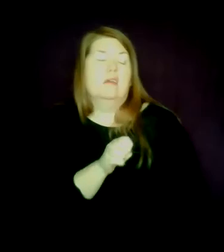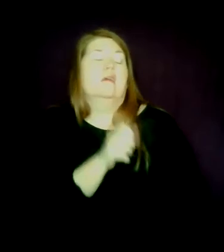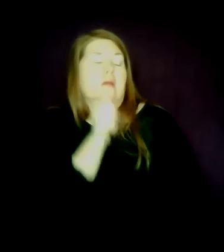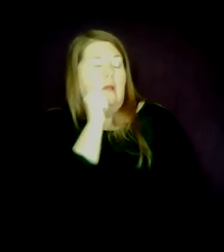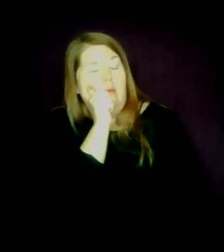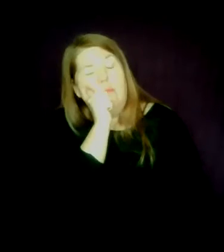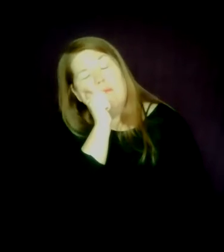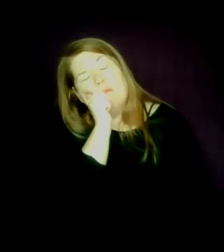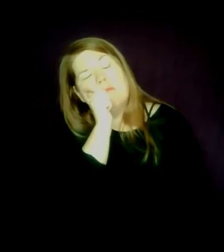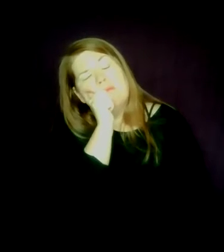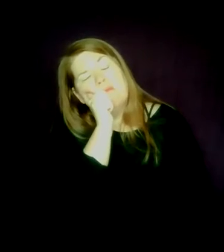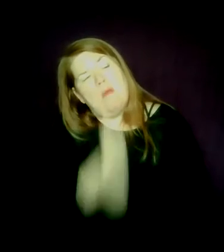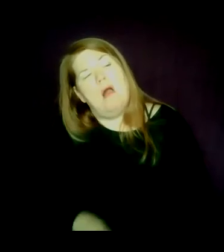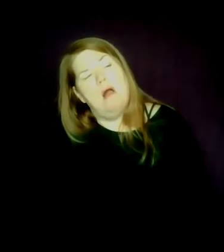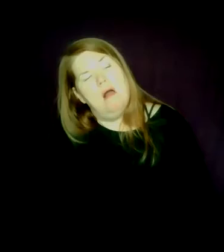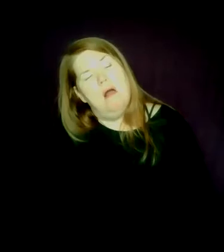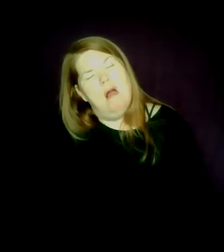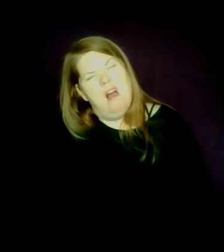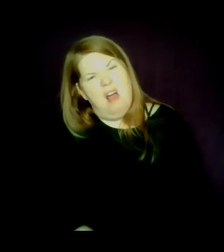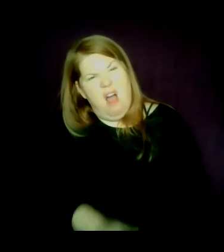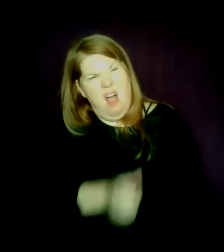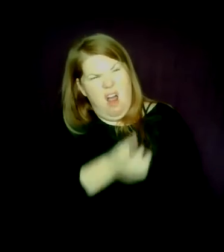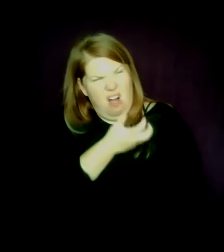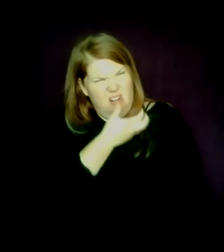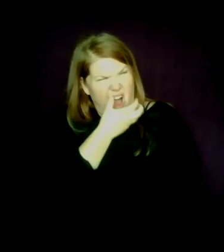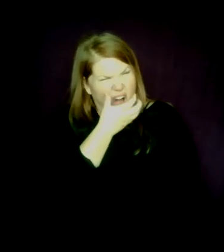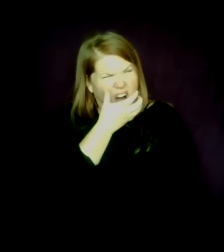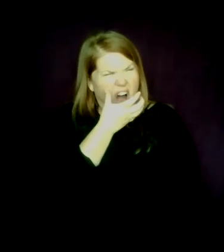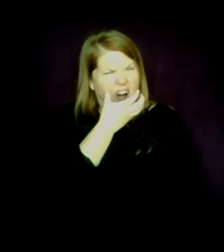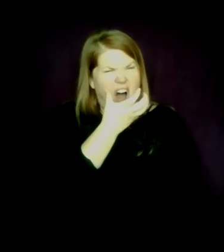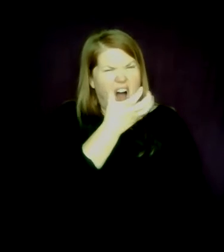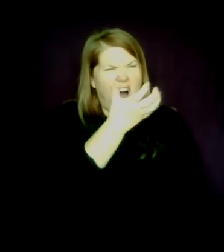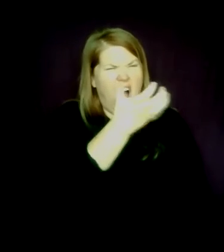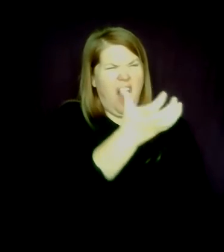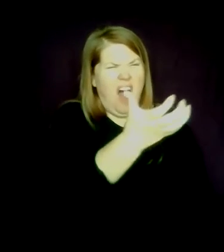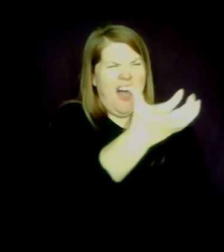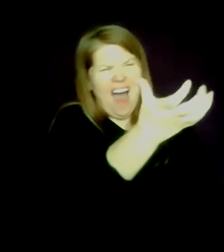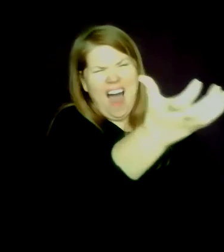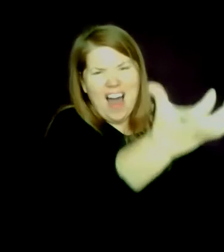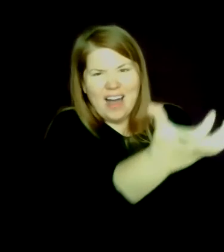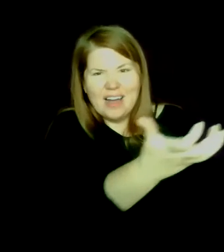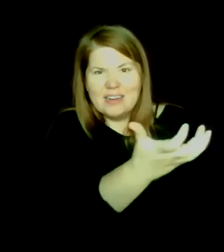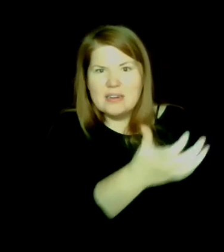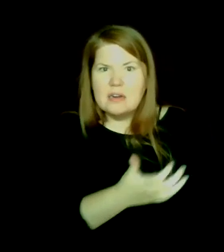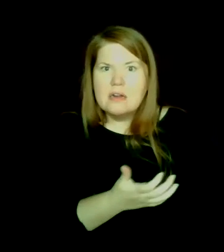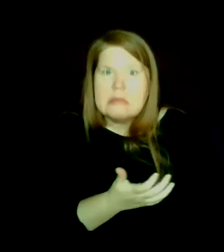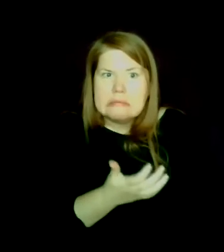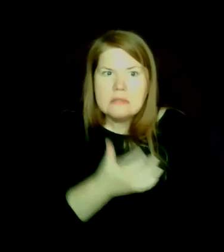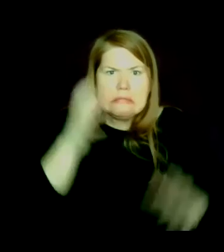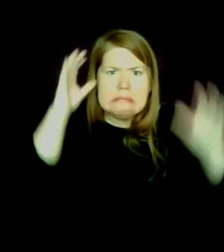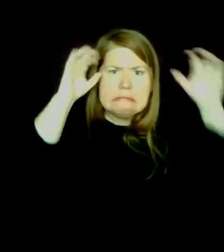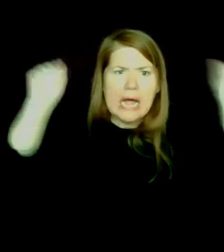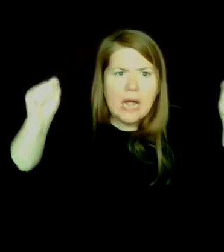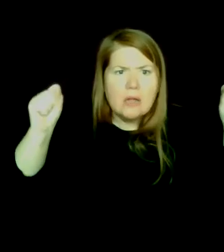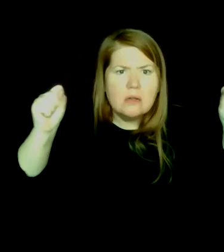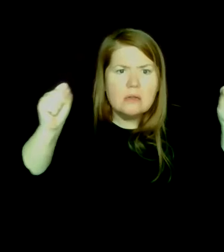of her mouth and lets out the loudest screech I've ever heard. Ah! And then hides under